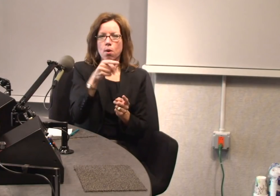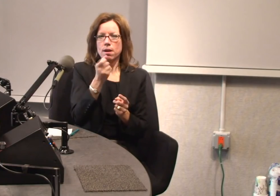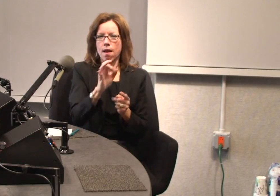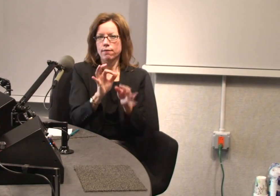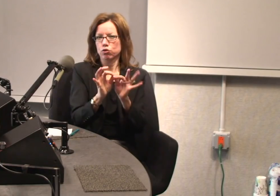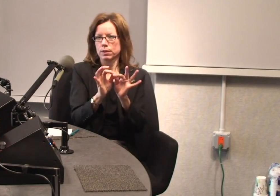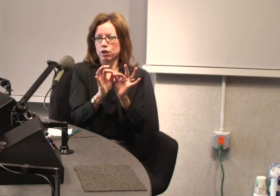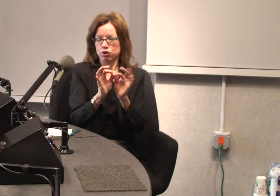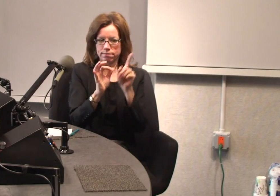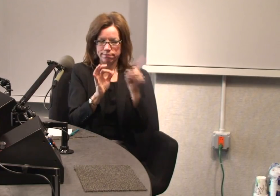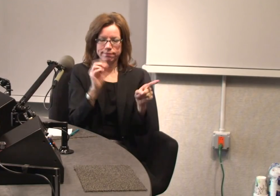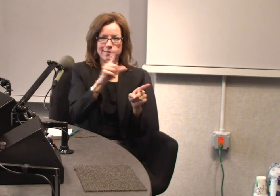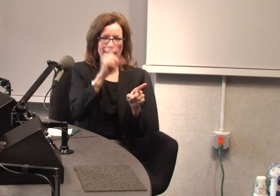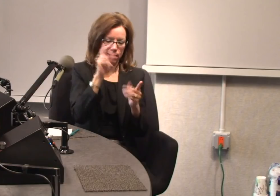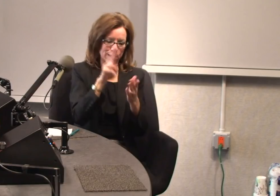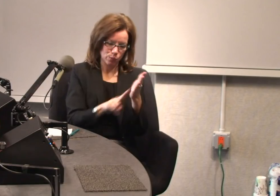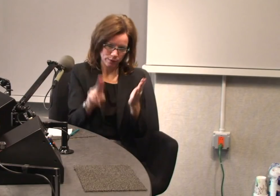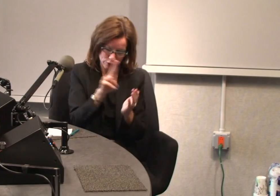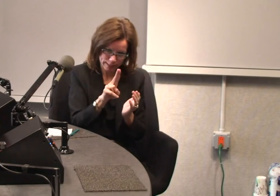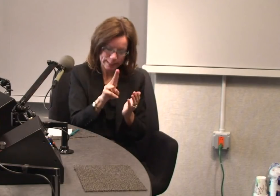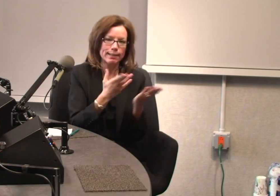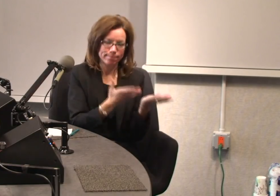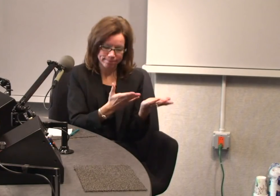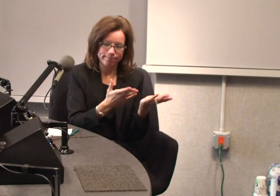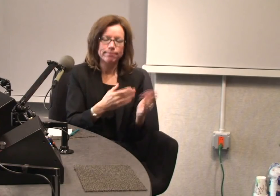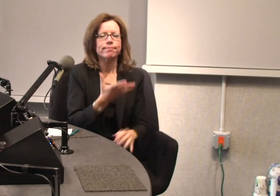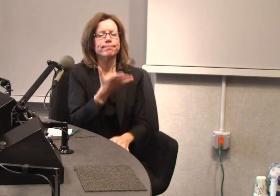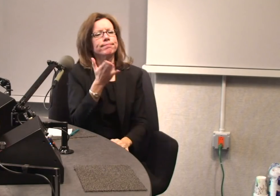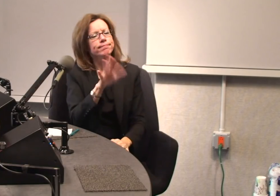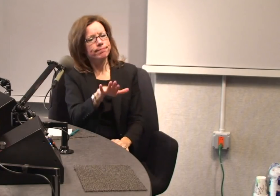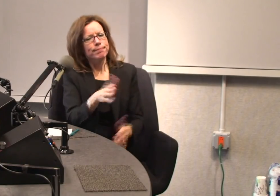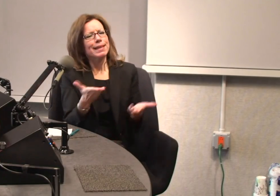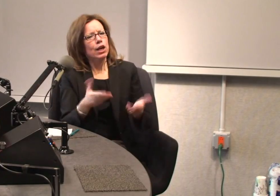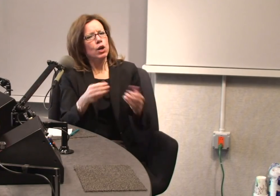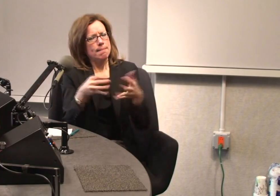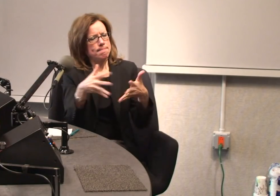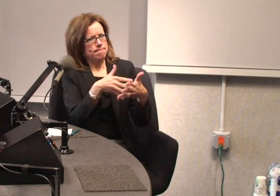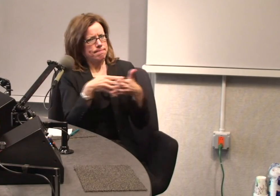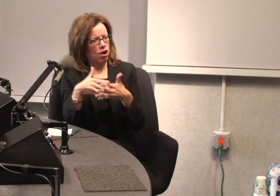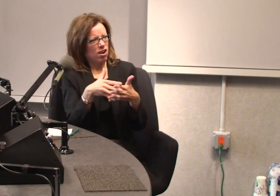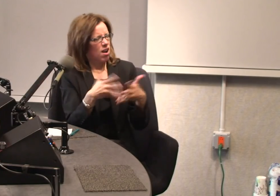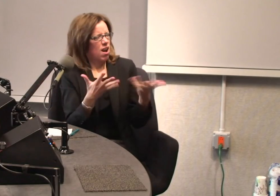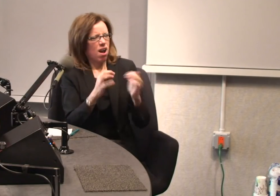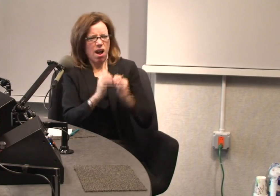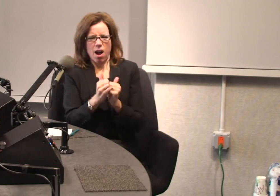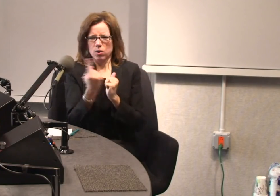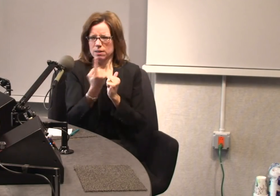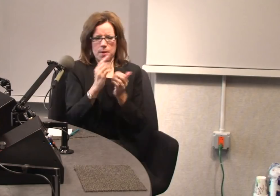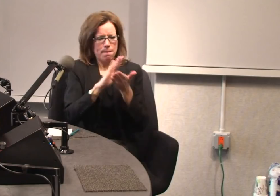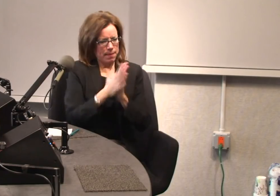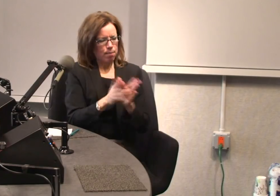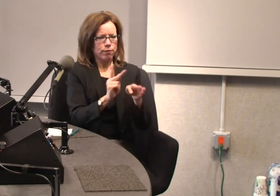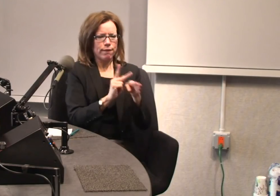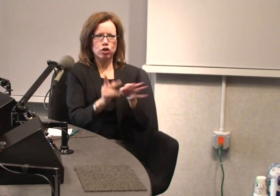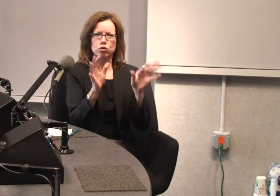at Gallaudet University. Here in the United States, what does it take to become a professional sign language